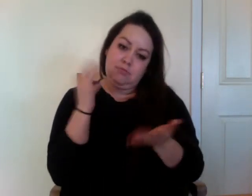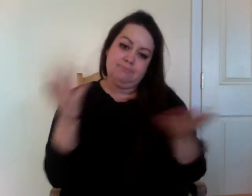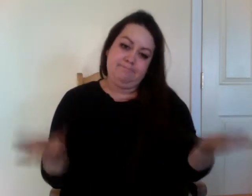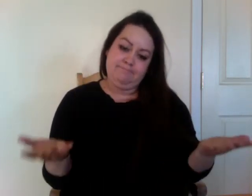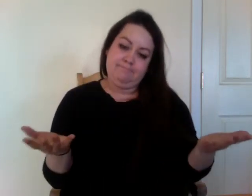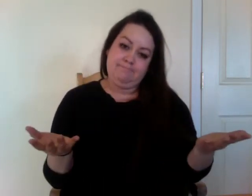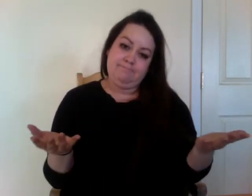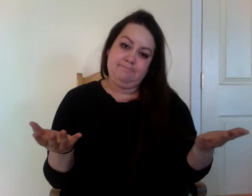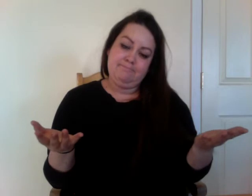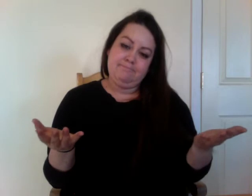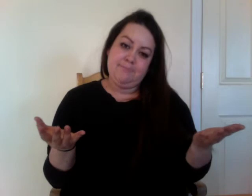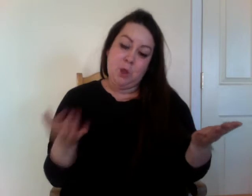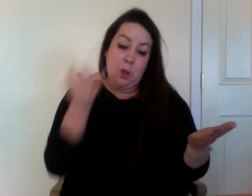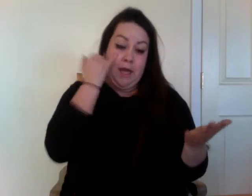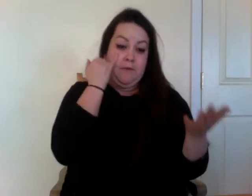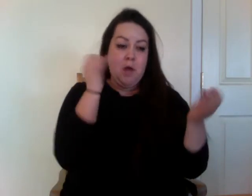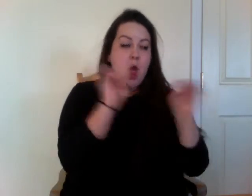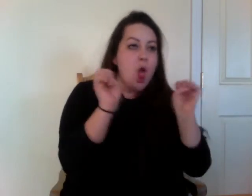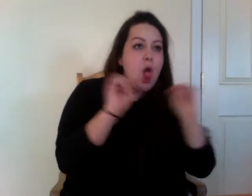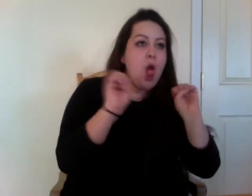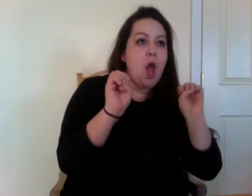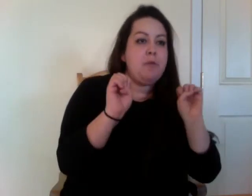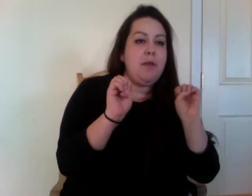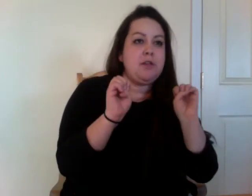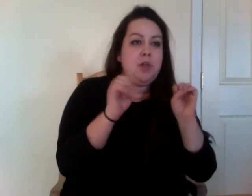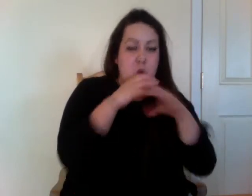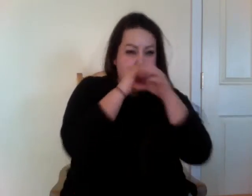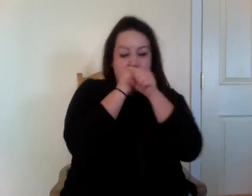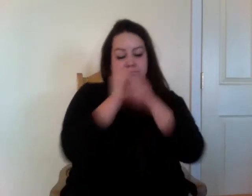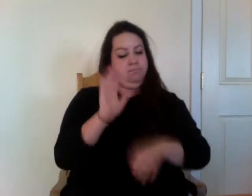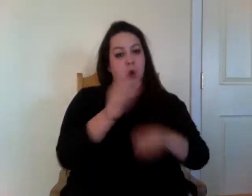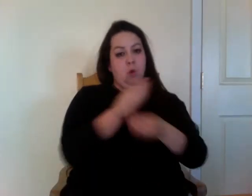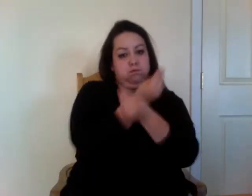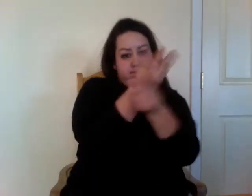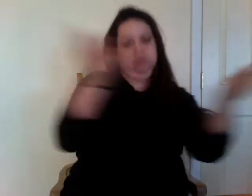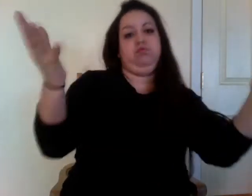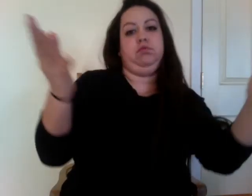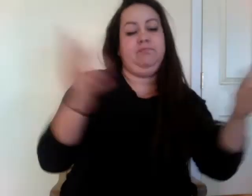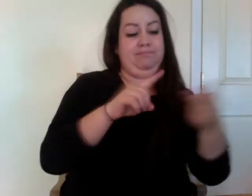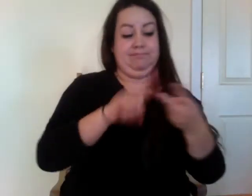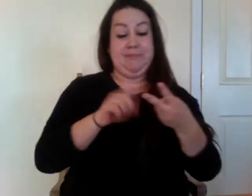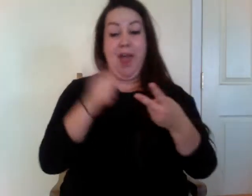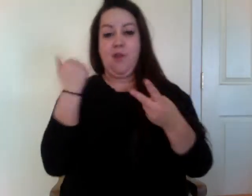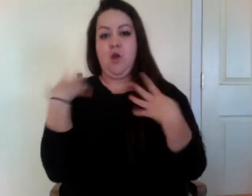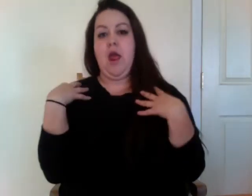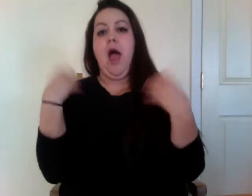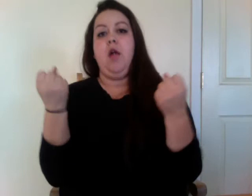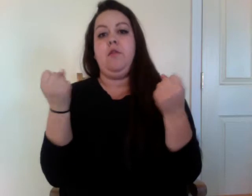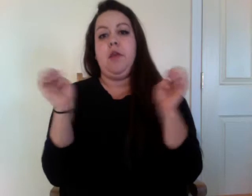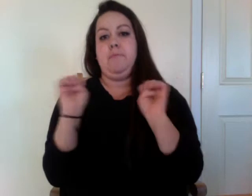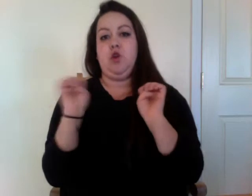across the country. And when there is a health emergency, meaning there is an outbreak of